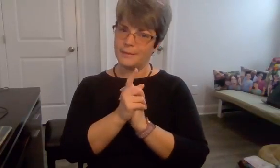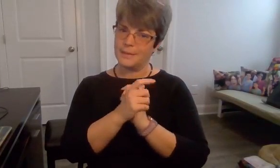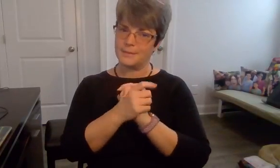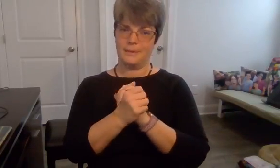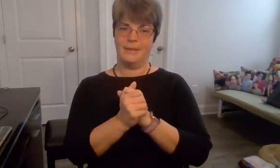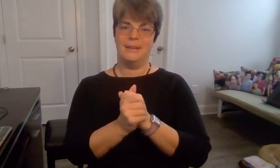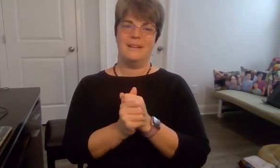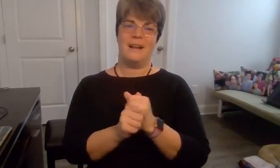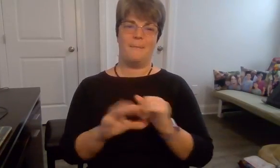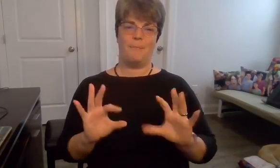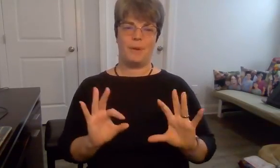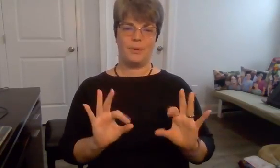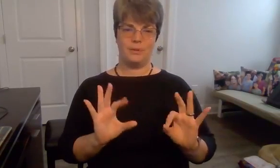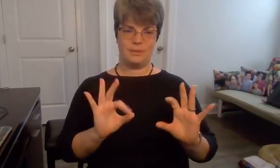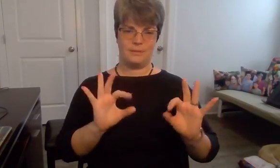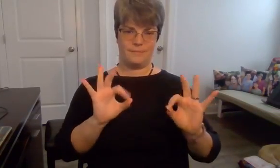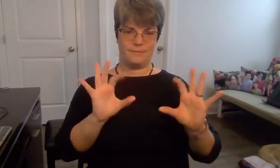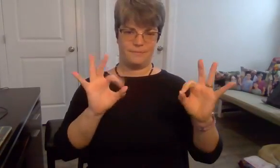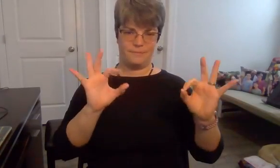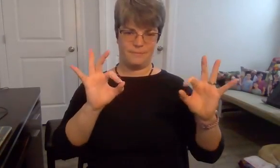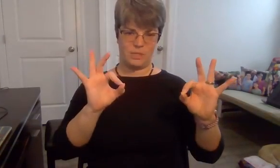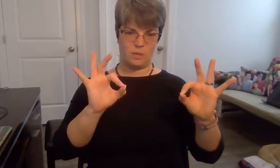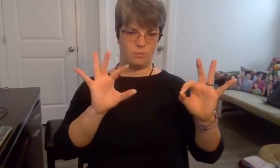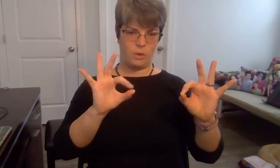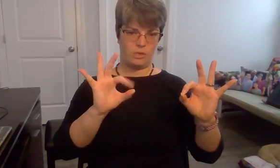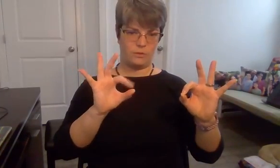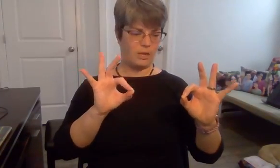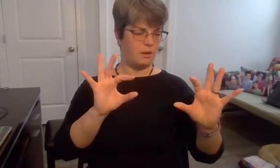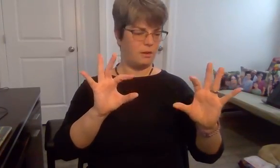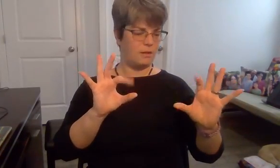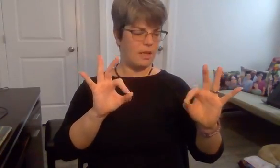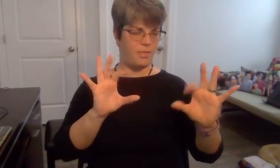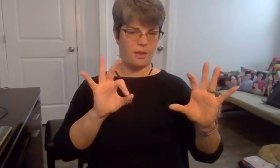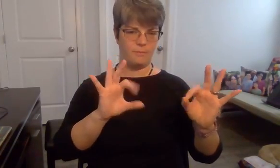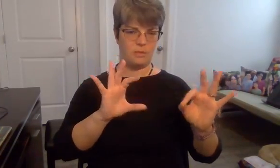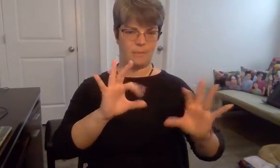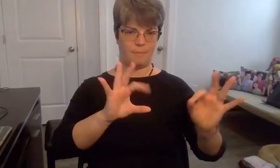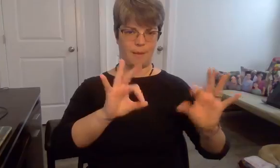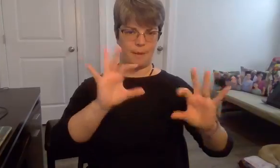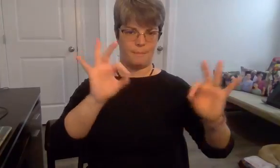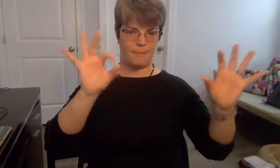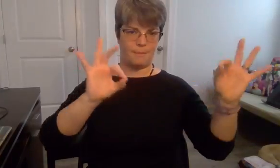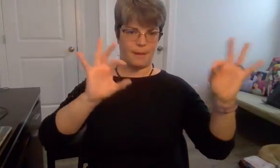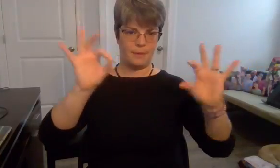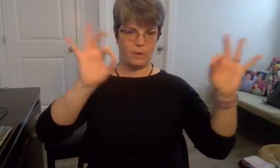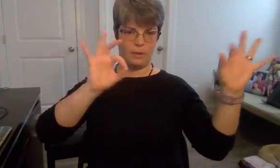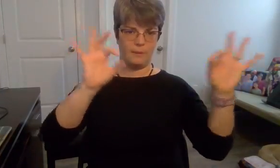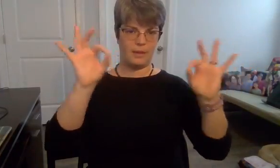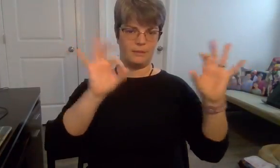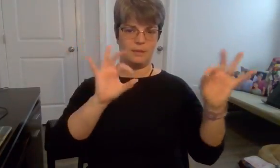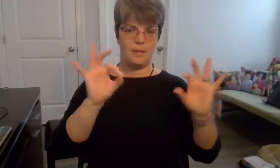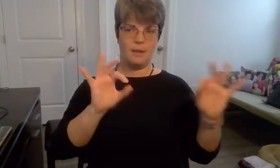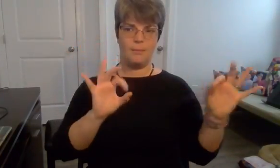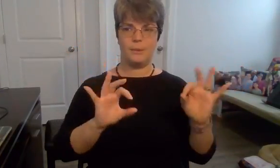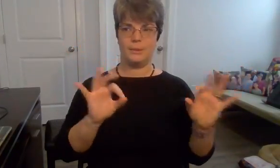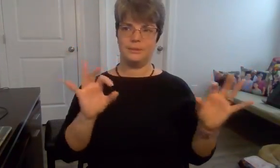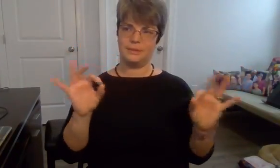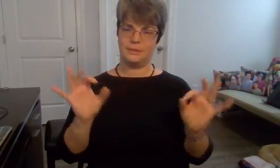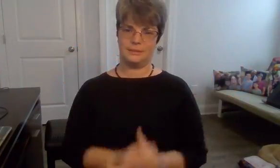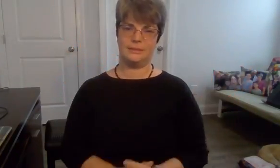days. Bubbles. So pointer finger and thumb, just pop, pop, pop, pop, pop, pop. You wiggle them around. Bubbles.